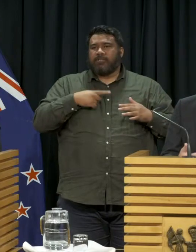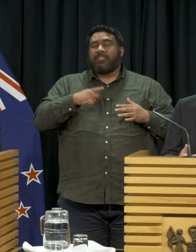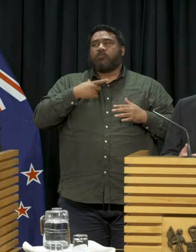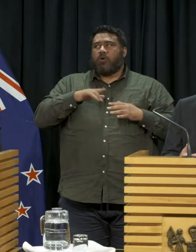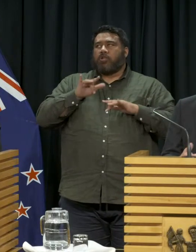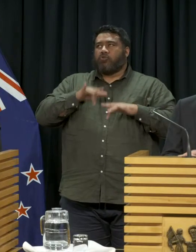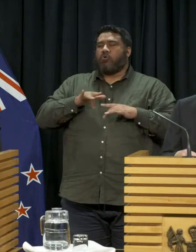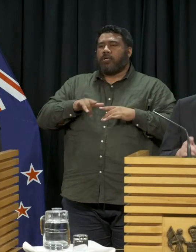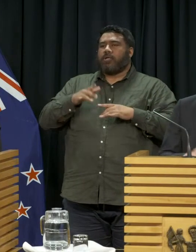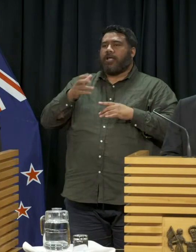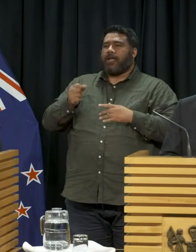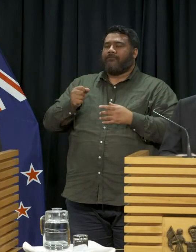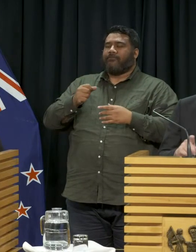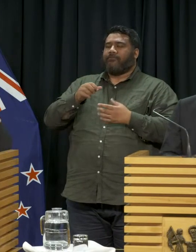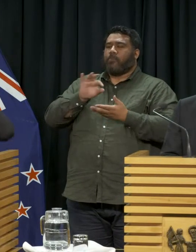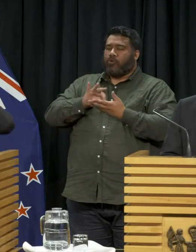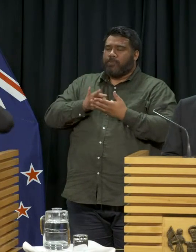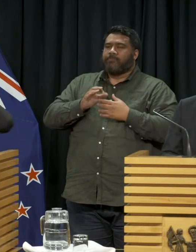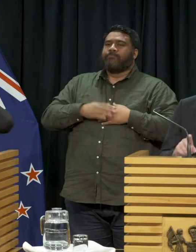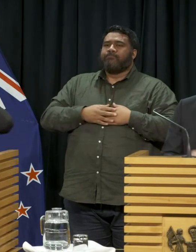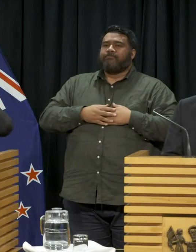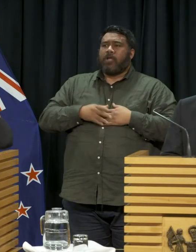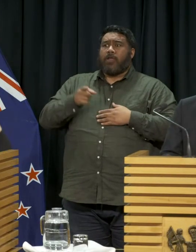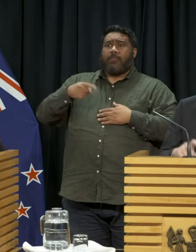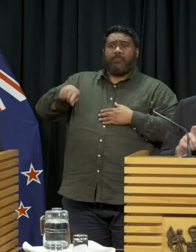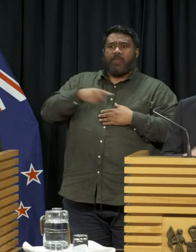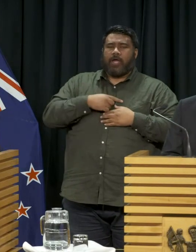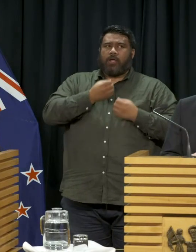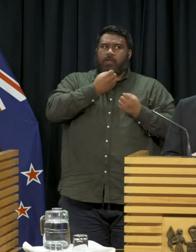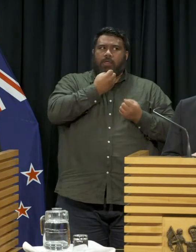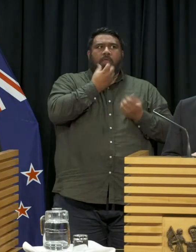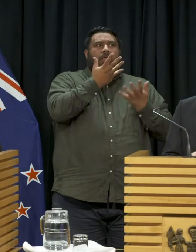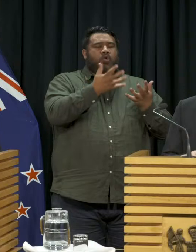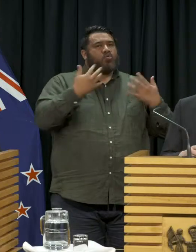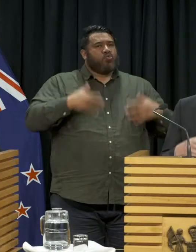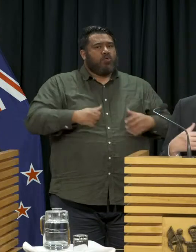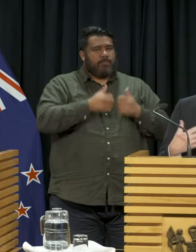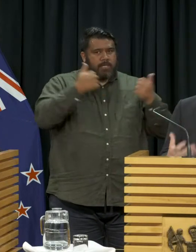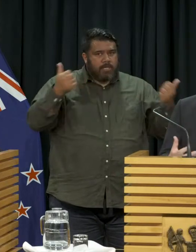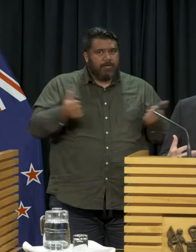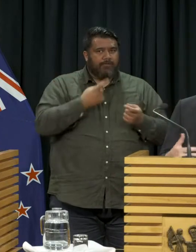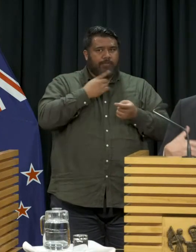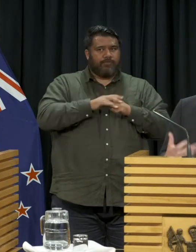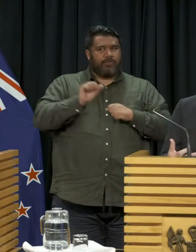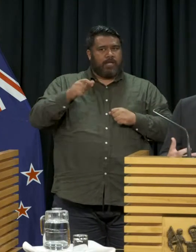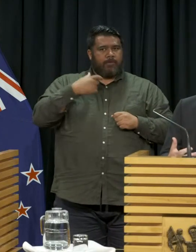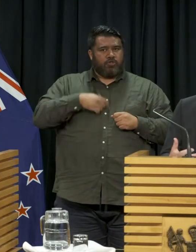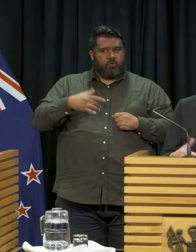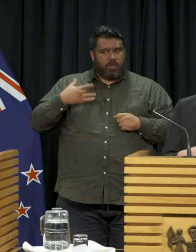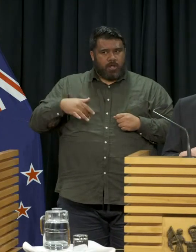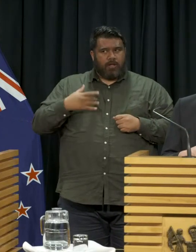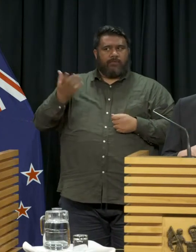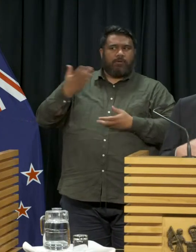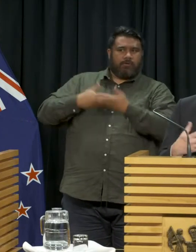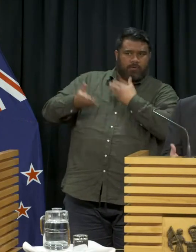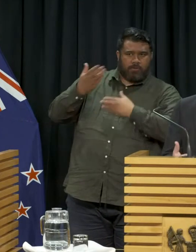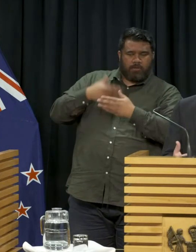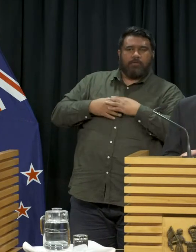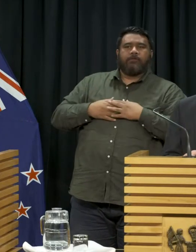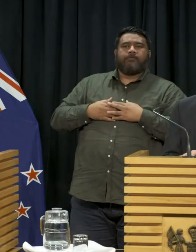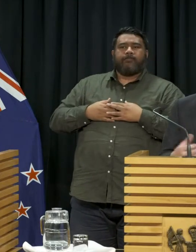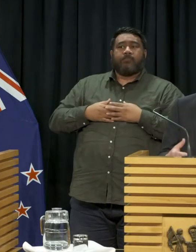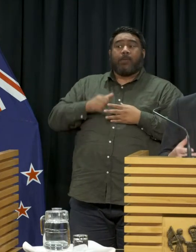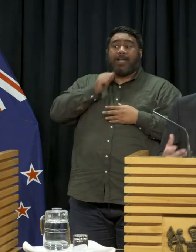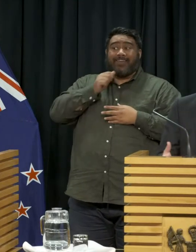of their personal information about who they've seen, when they've seen them, why they've seen them, and so on. We share that, and they share that with us, when there's a